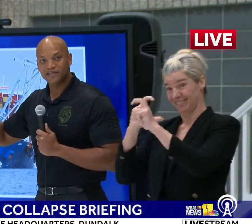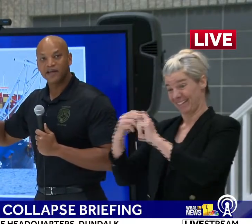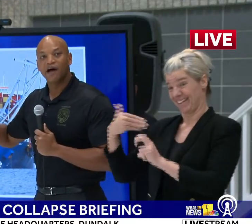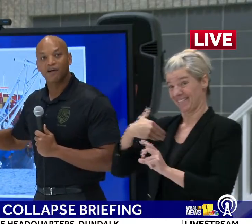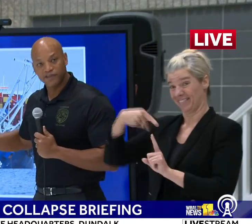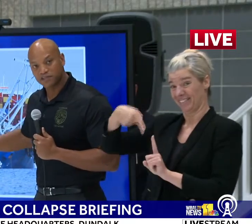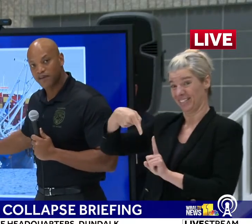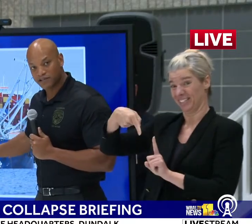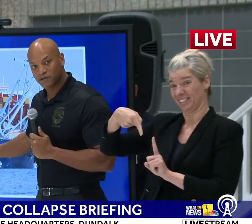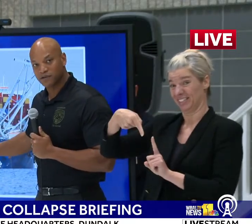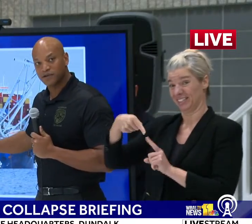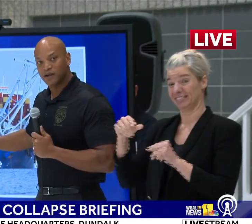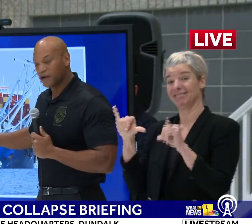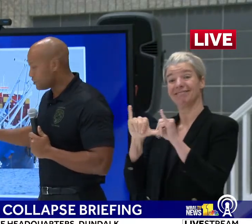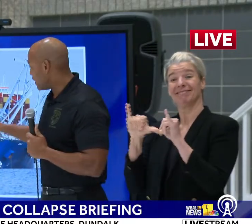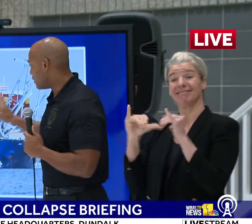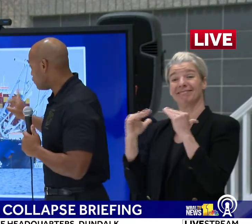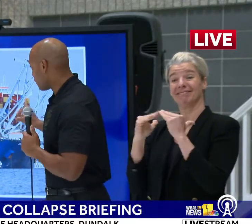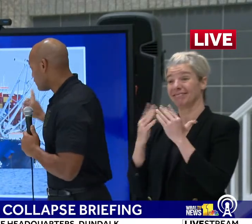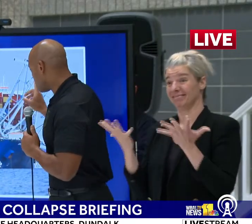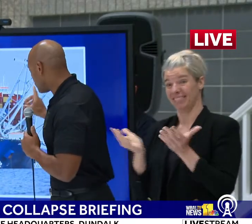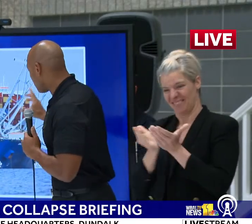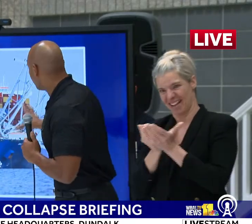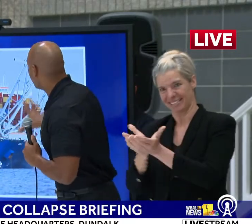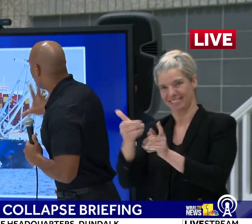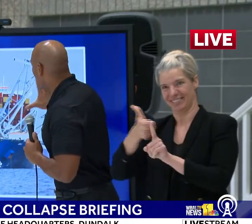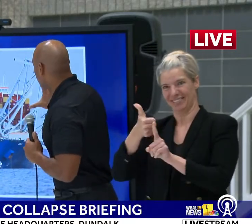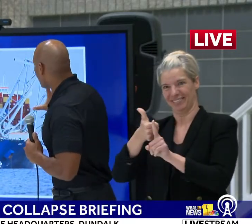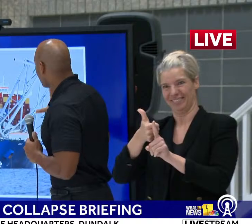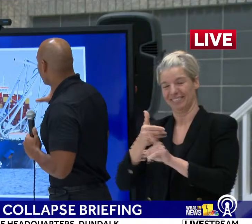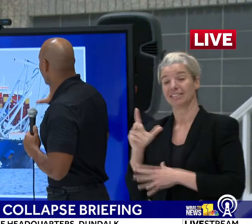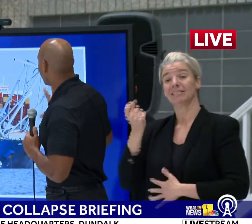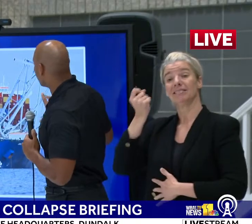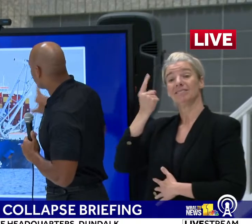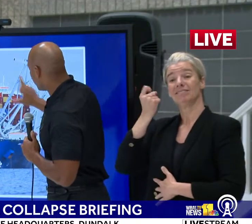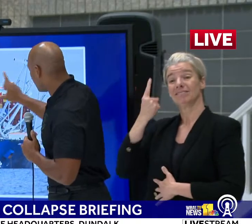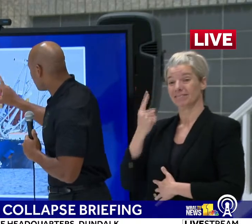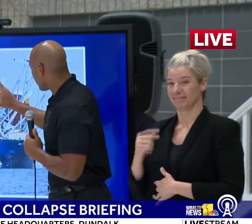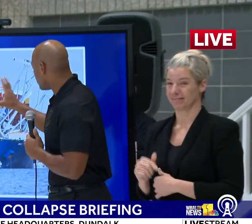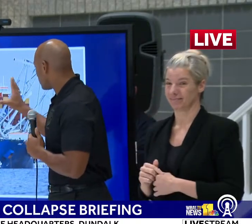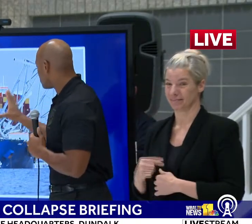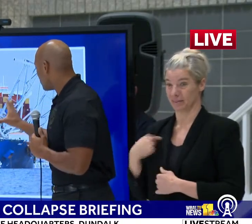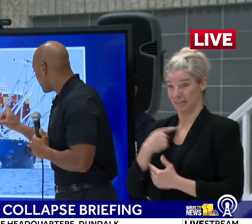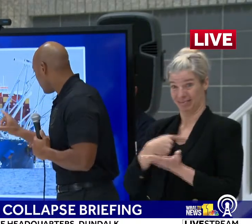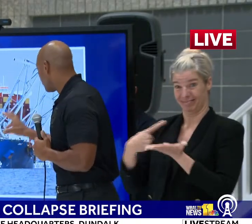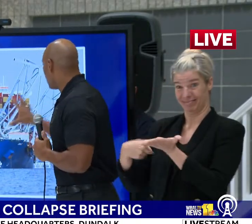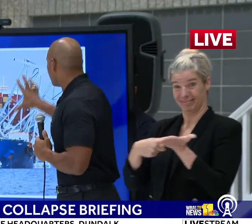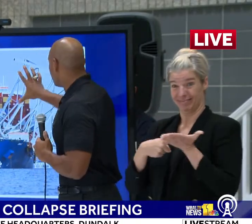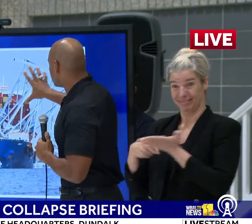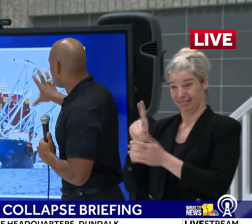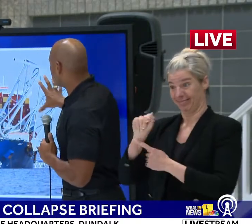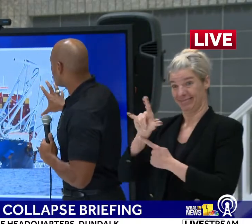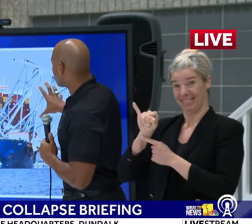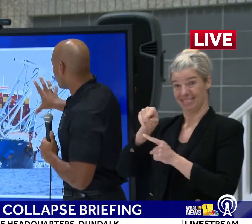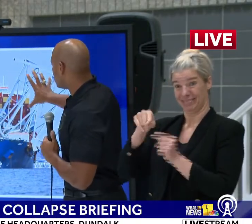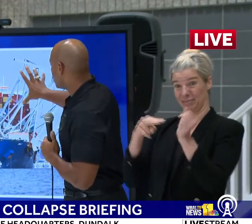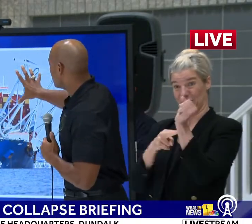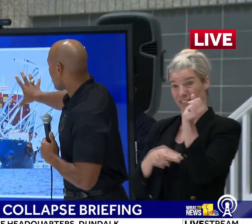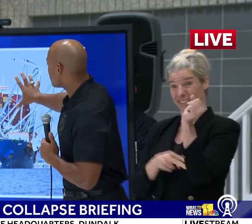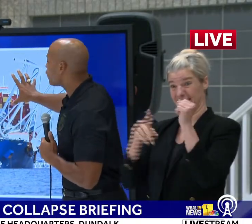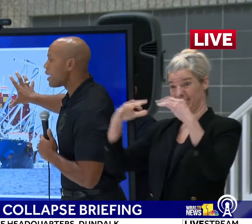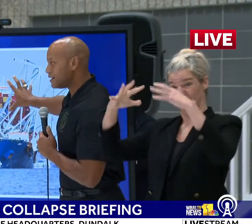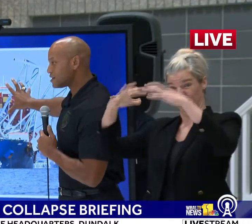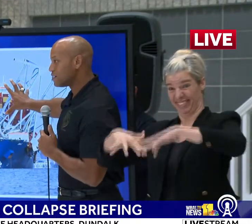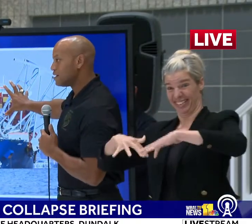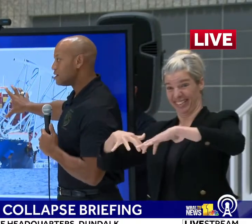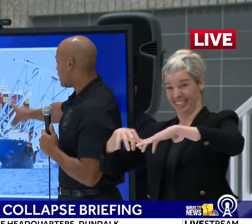is the size of this vessel, understanding the enormity of this ship. When we're talking about the Key Bridge that's sitting here, this piece of the